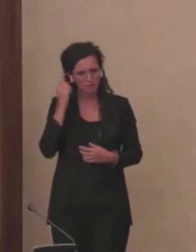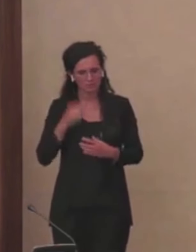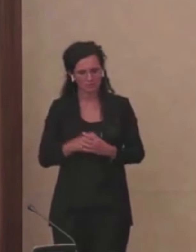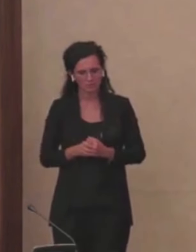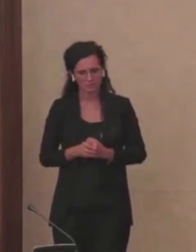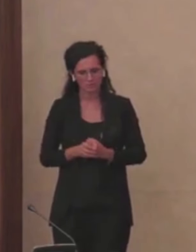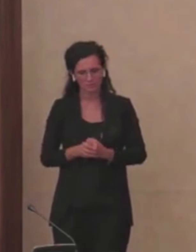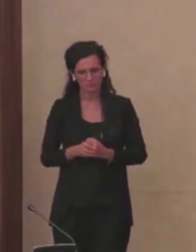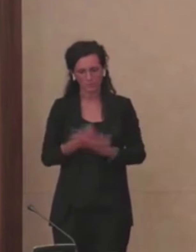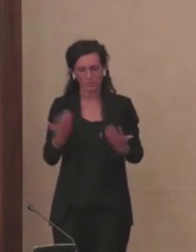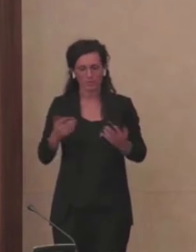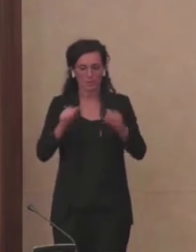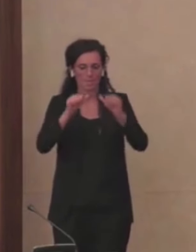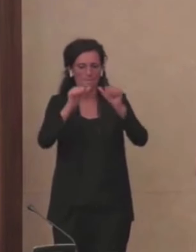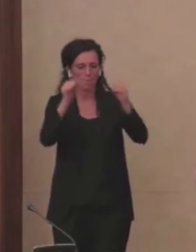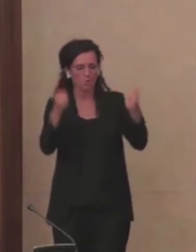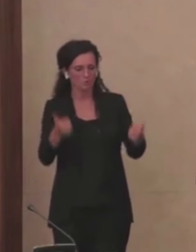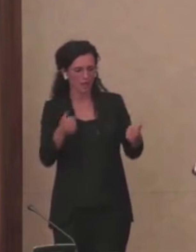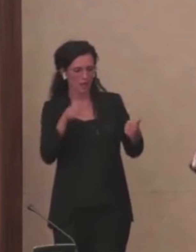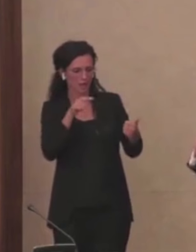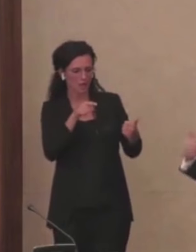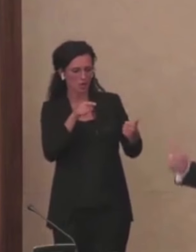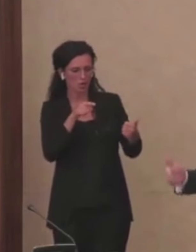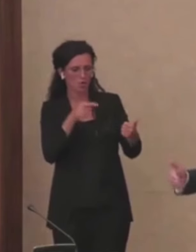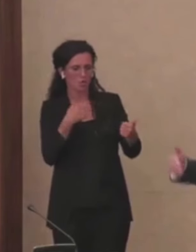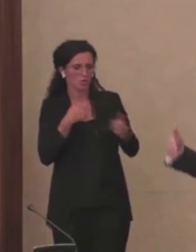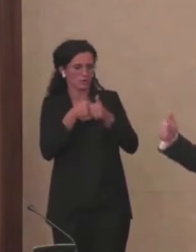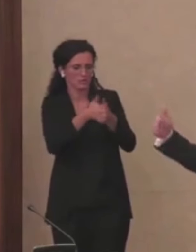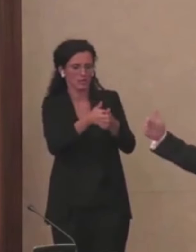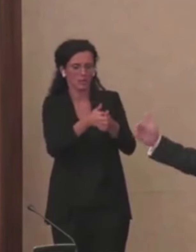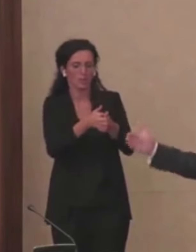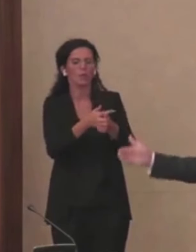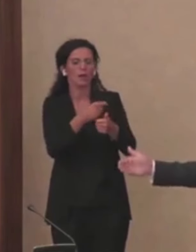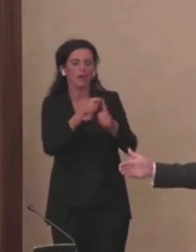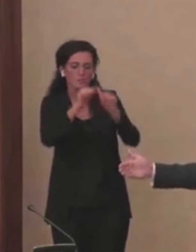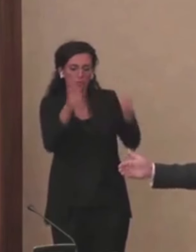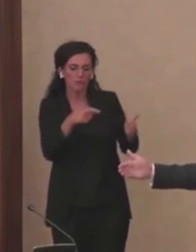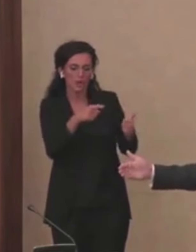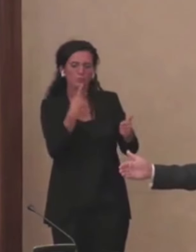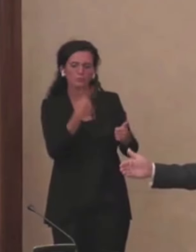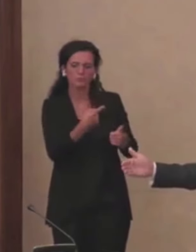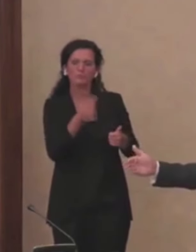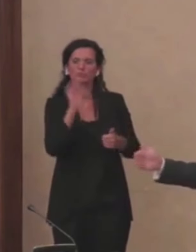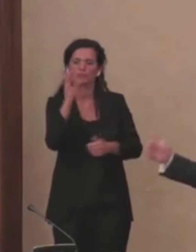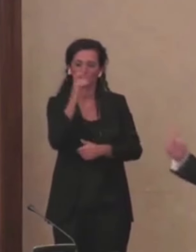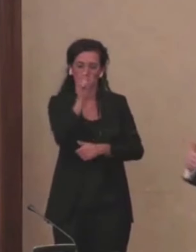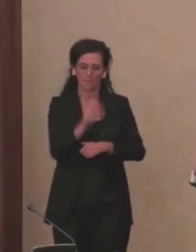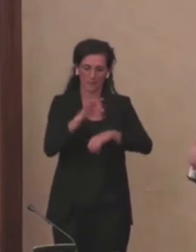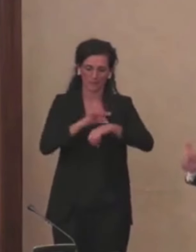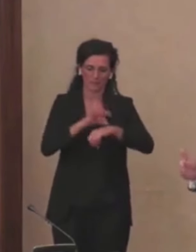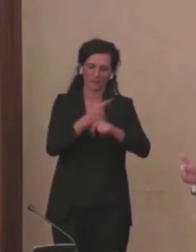ones aren't. That allows us to triage into certain therapies,